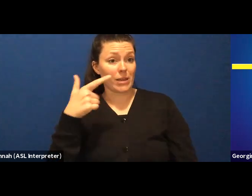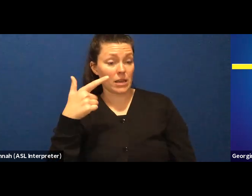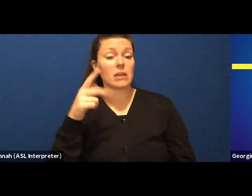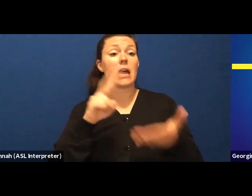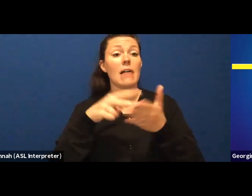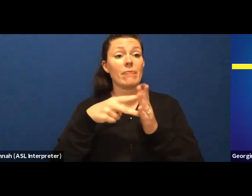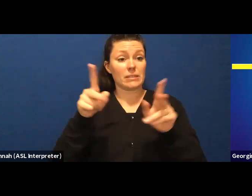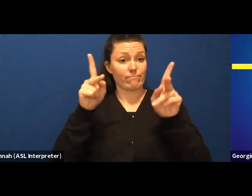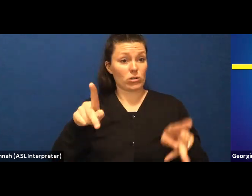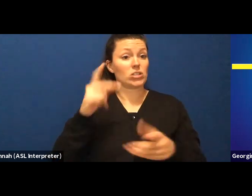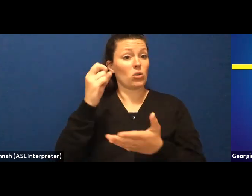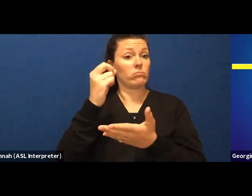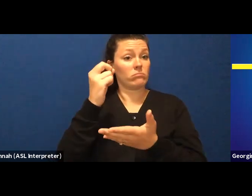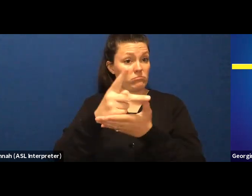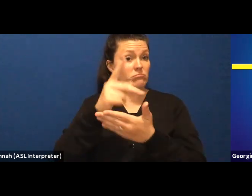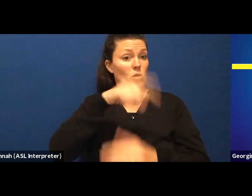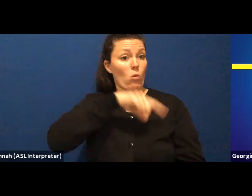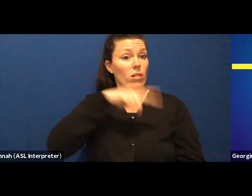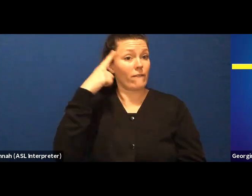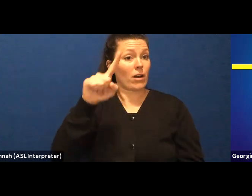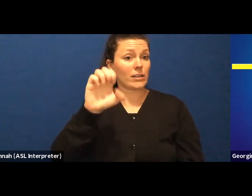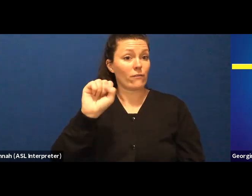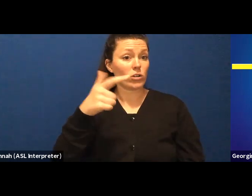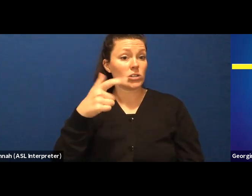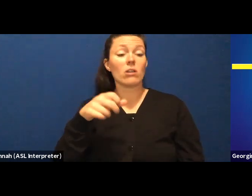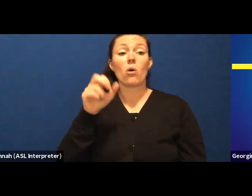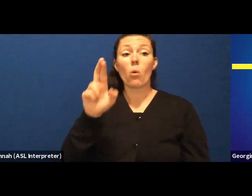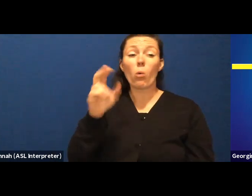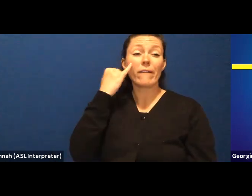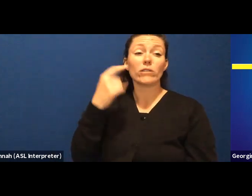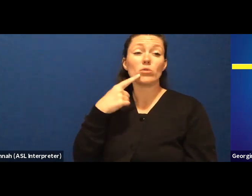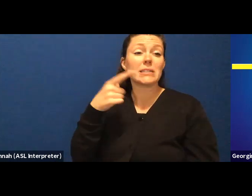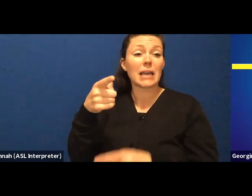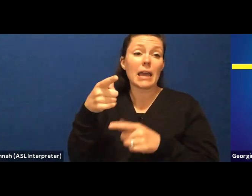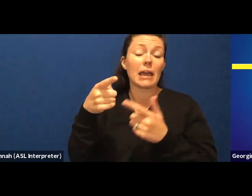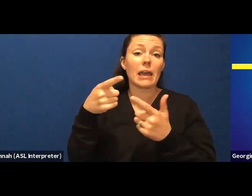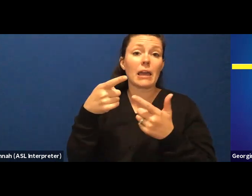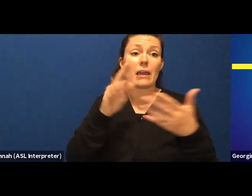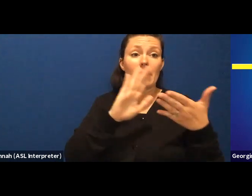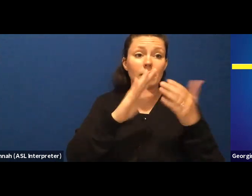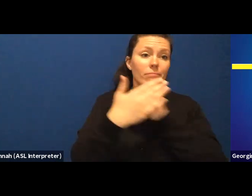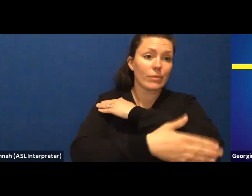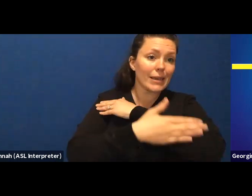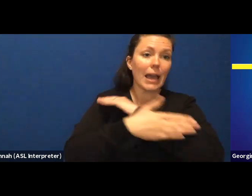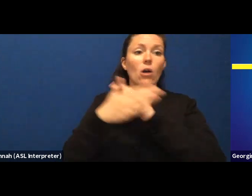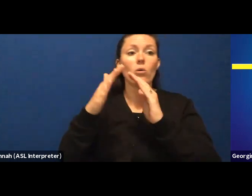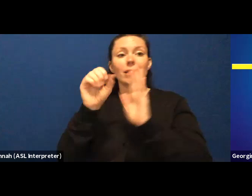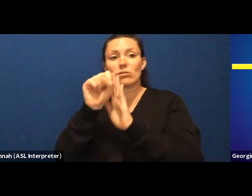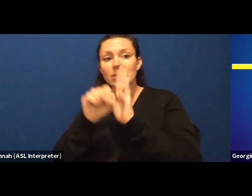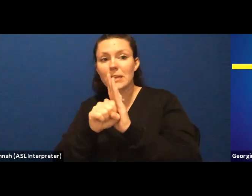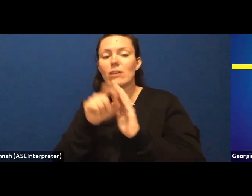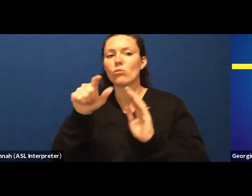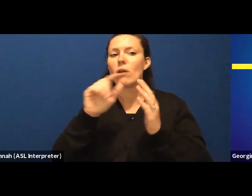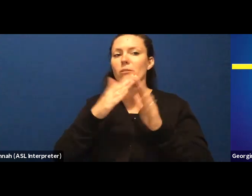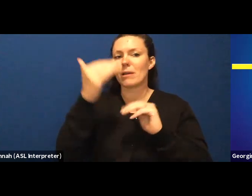ESG, or I see that you're getting funding from local in whole person care, this is a whole person care client. So it just become familiar with the